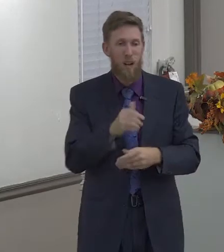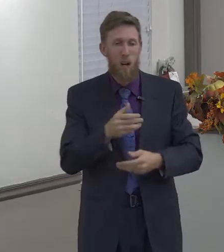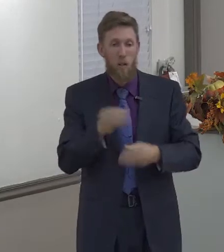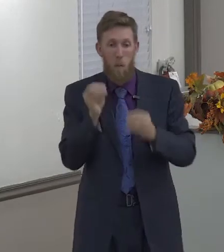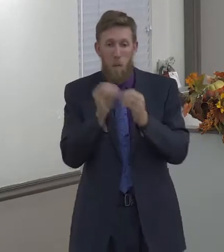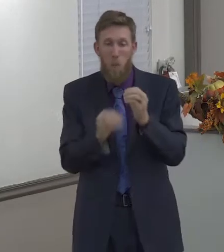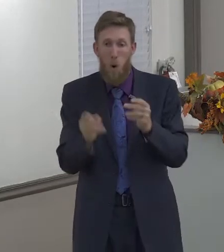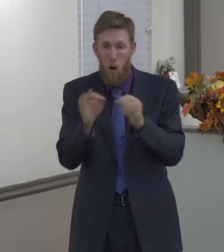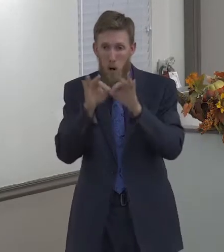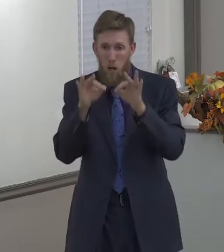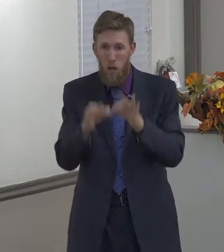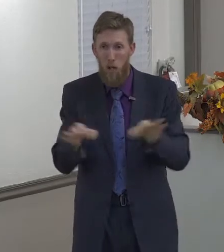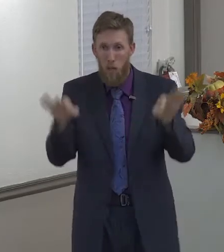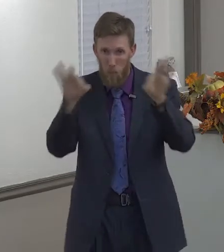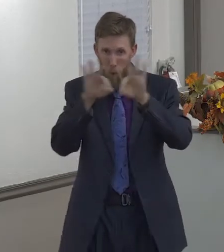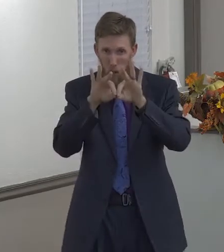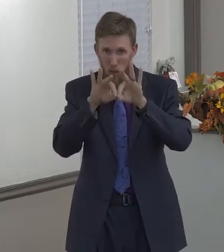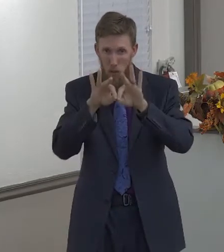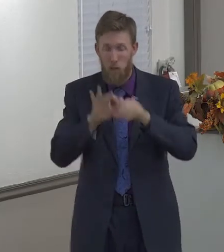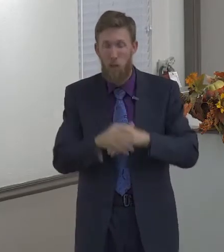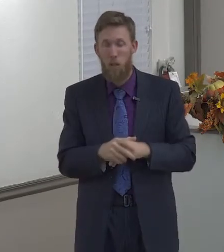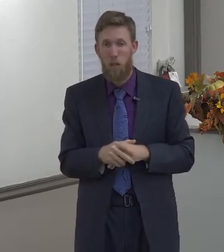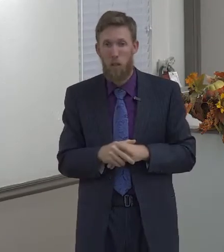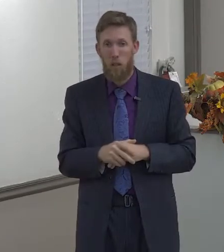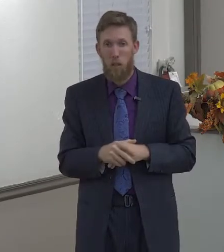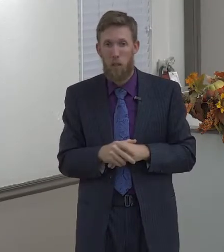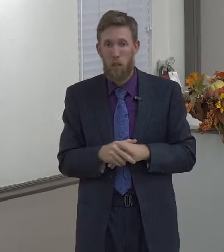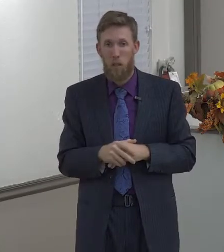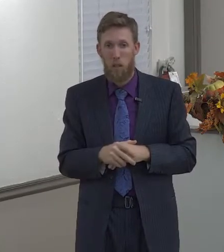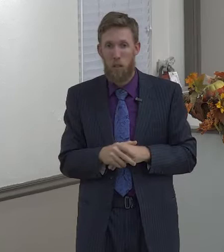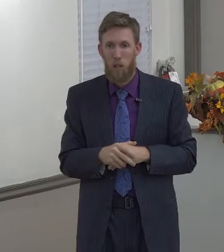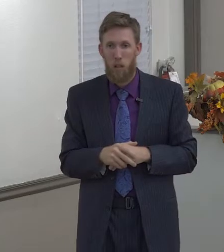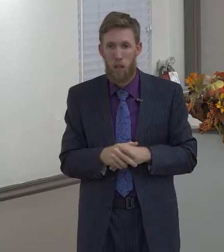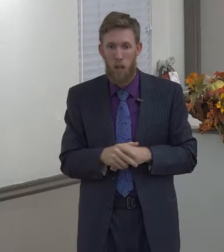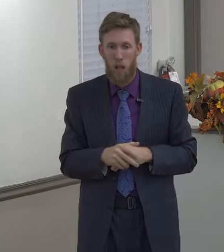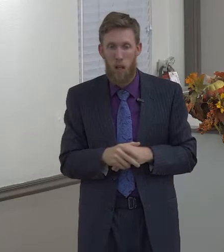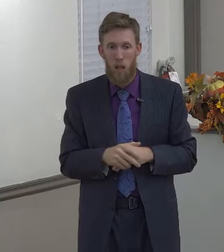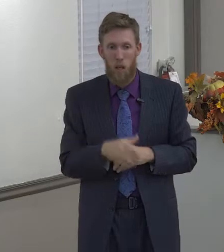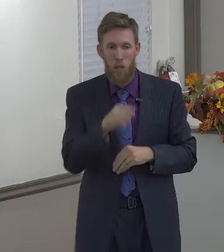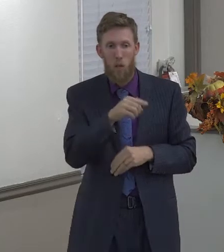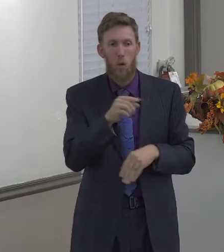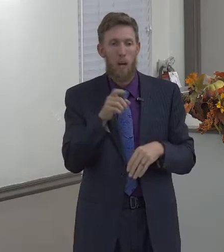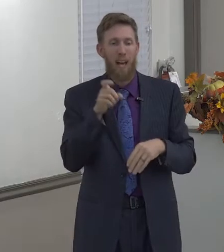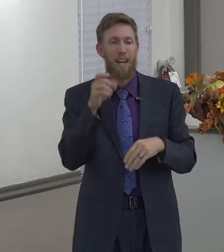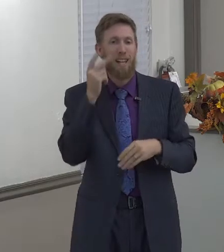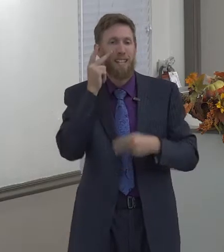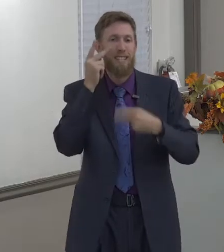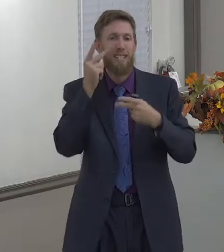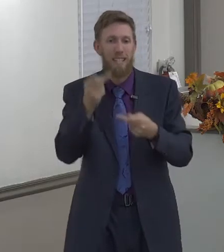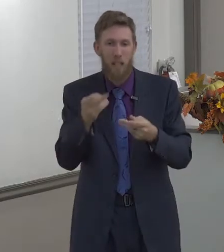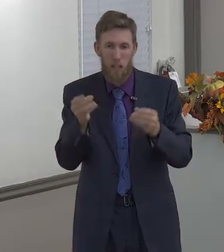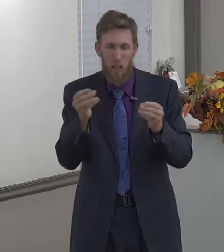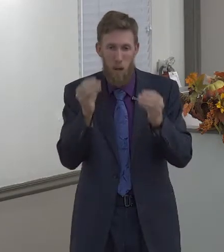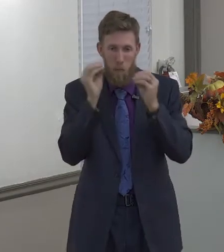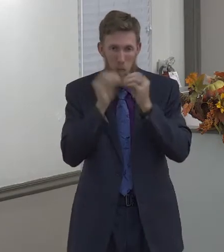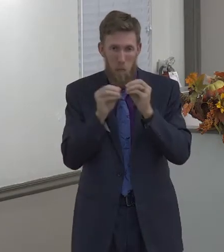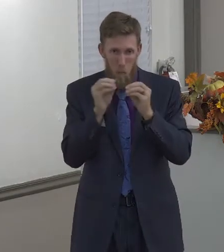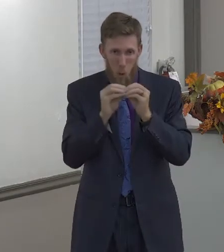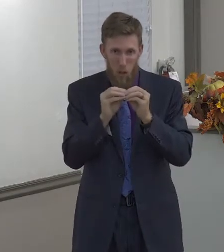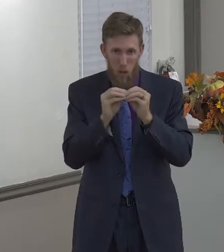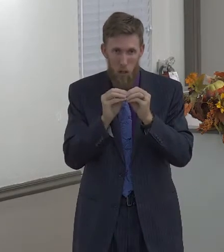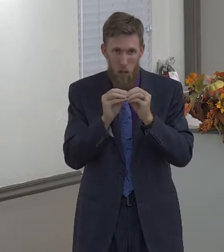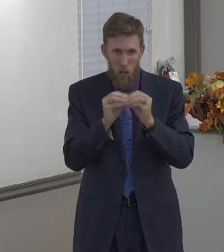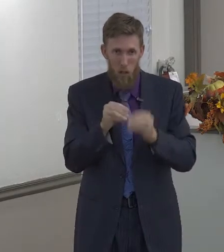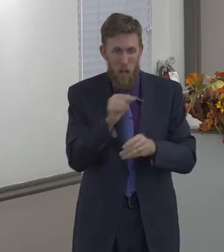you can't let yourself think that you're not necessary. God put you here. You have a reason you're here. You